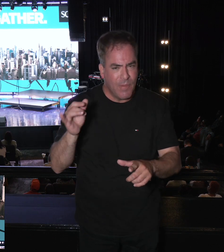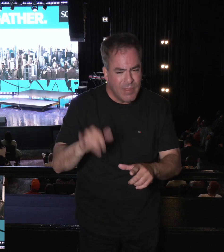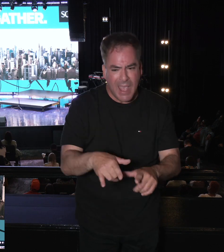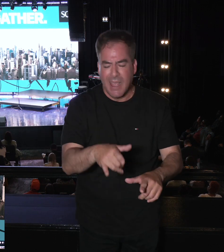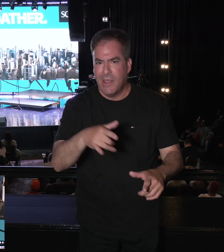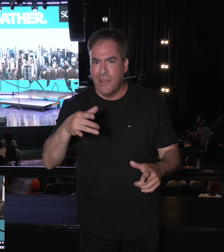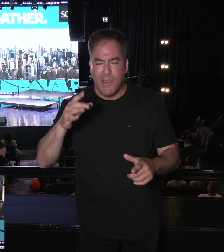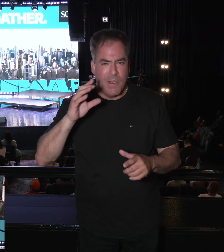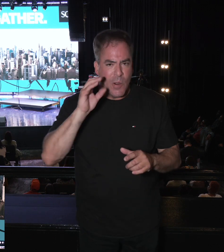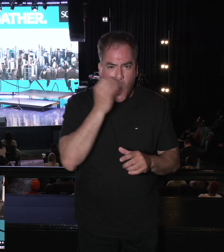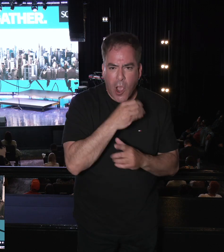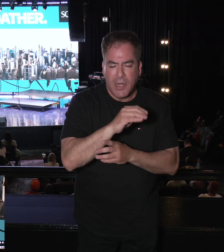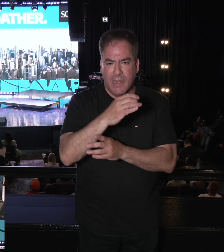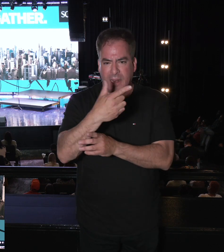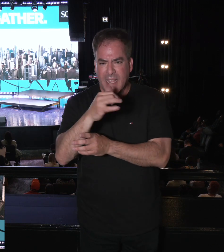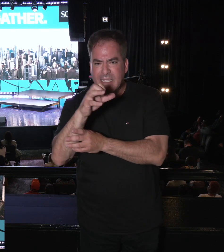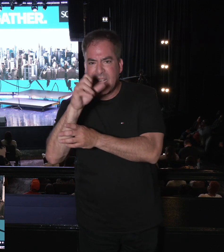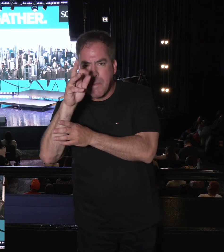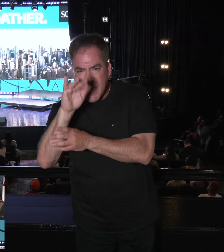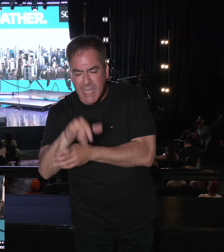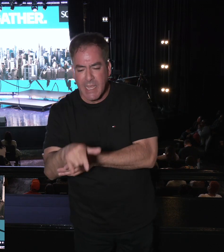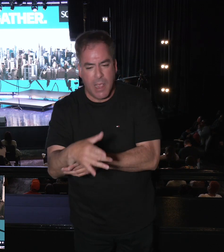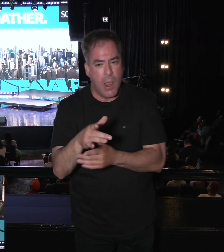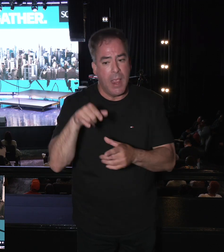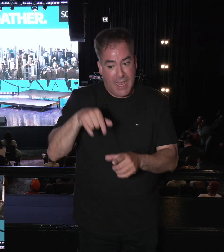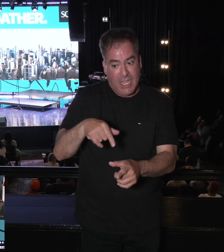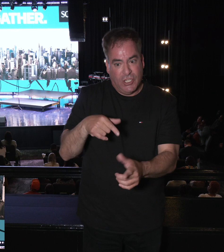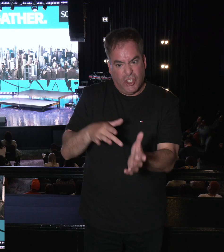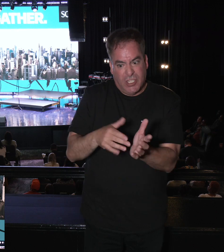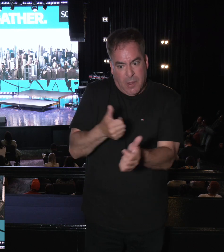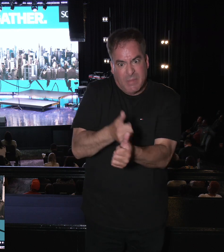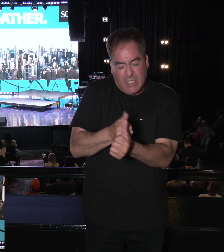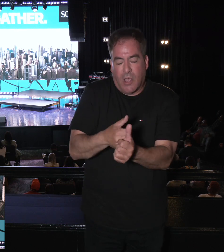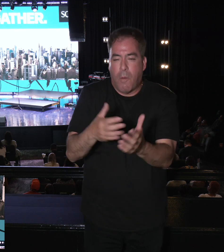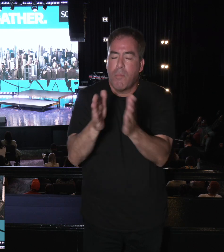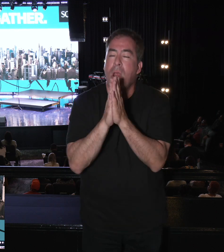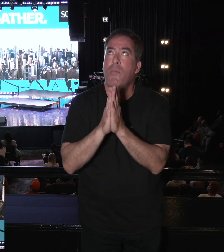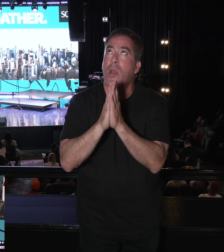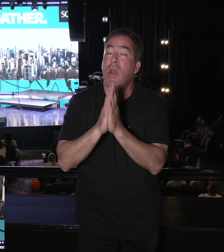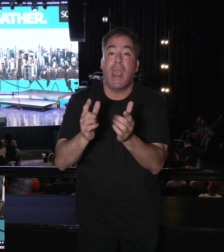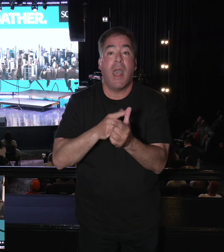is here, where he goes to pray and he actually gets betrayed and the Roman